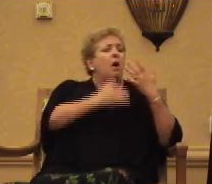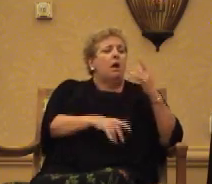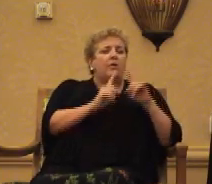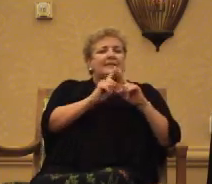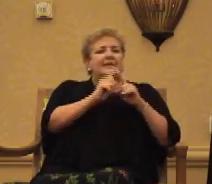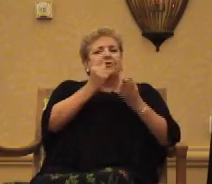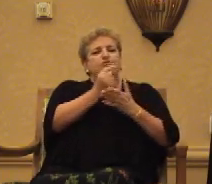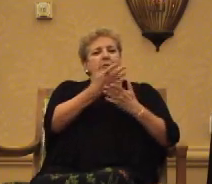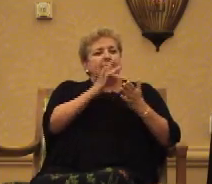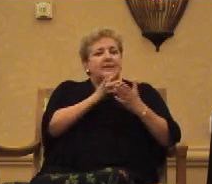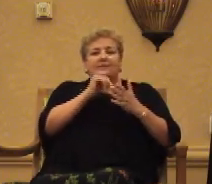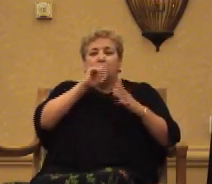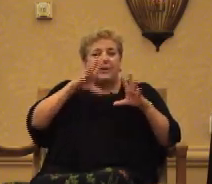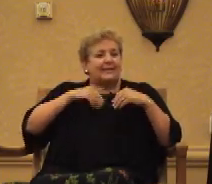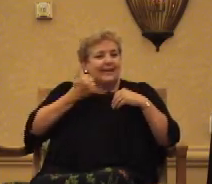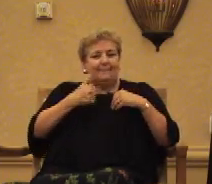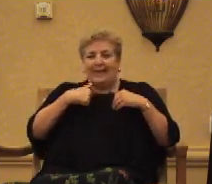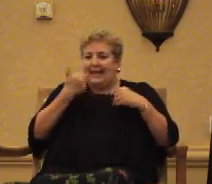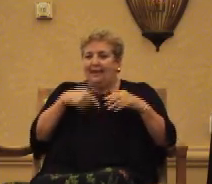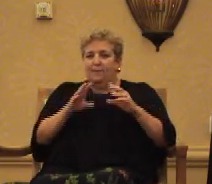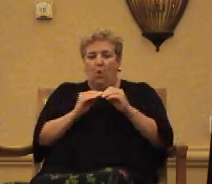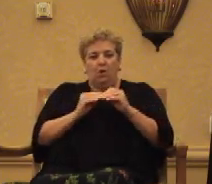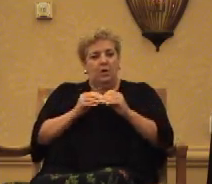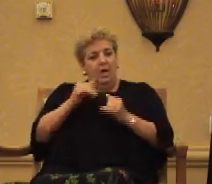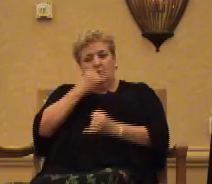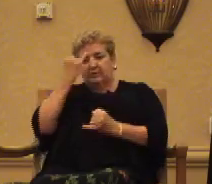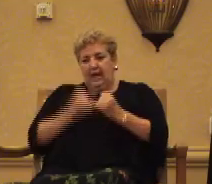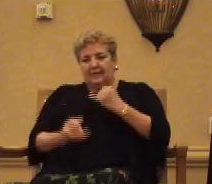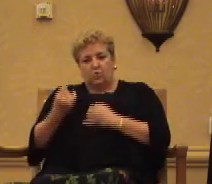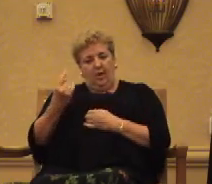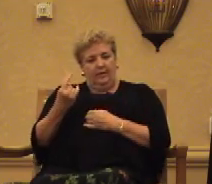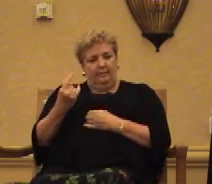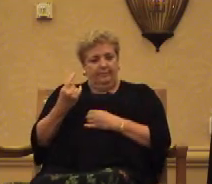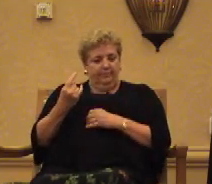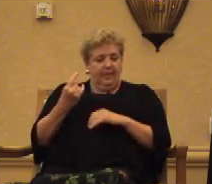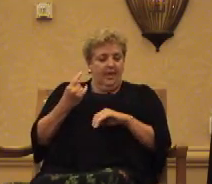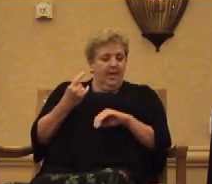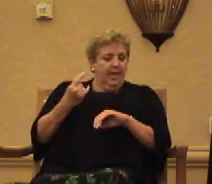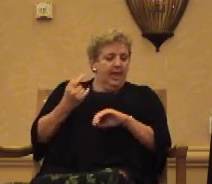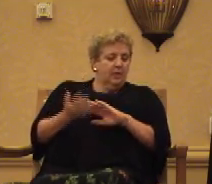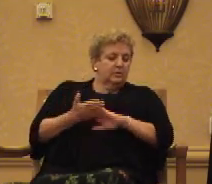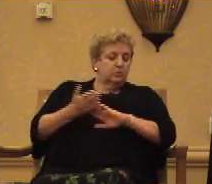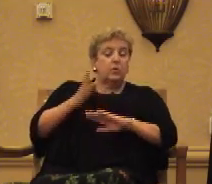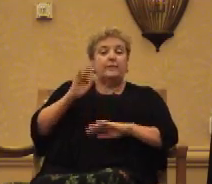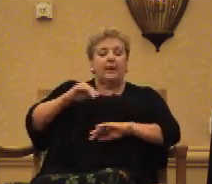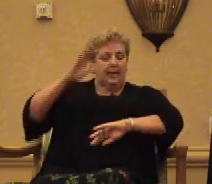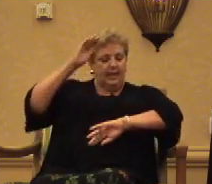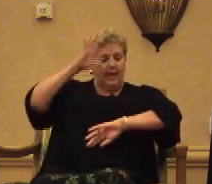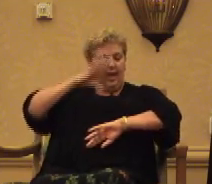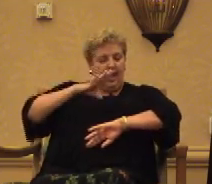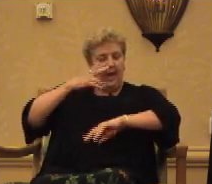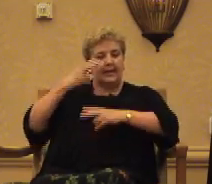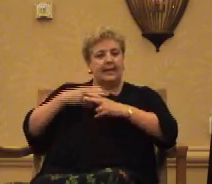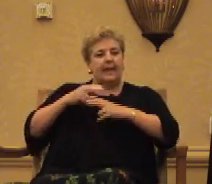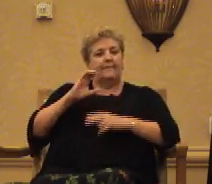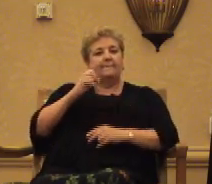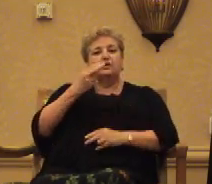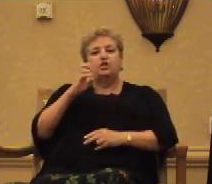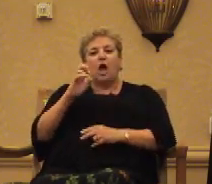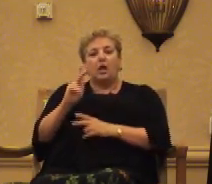would take me anymore. And it was the bottom of the food chain, and it was run by a guy named Chuck who worked